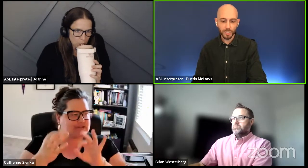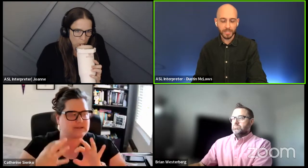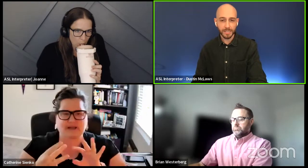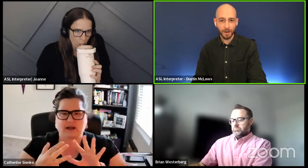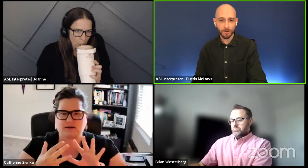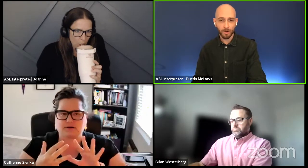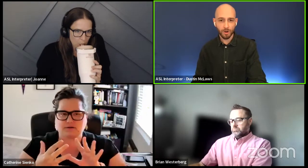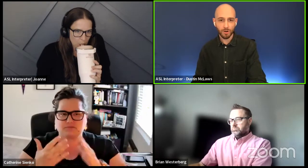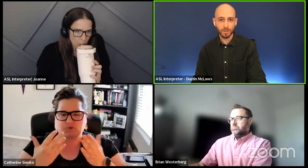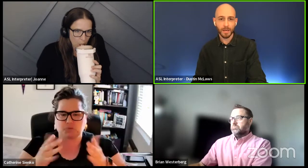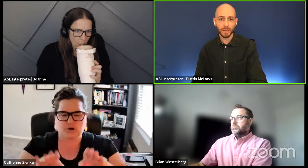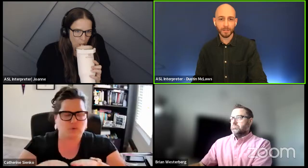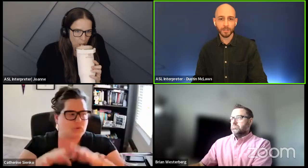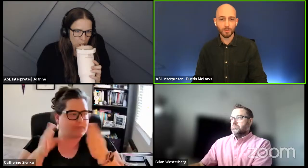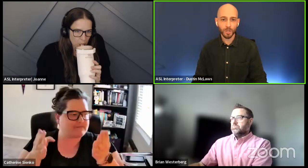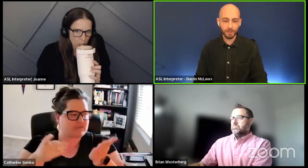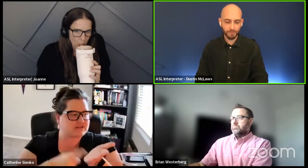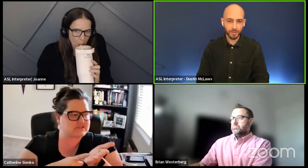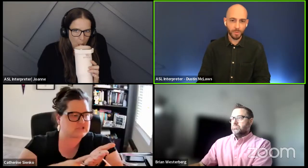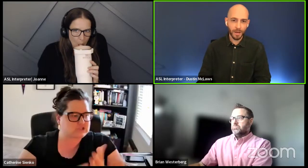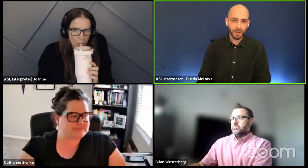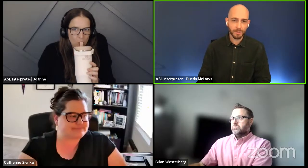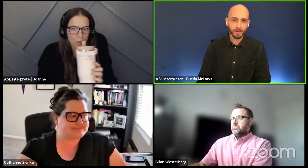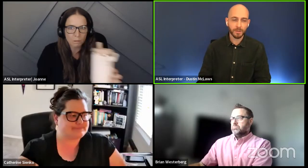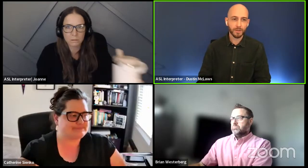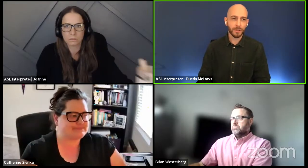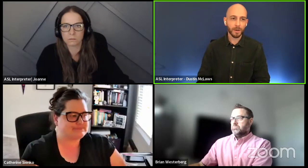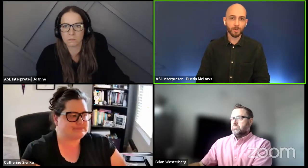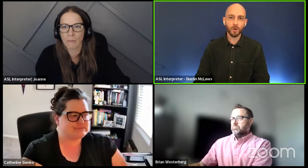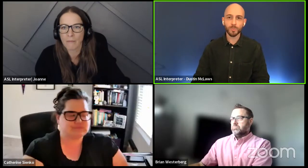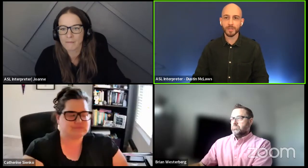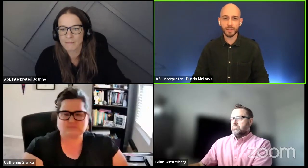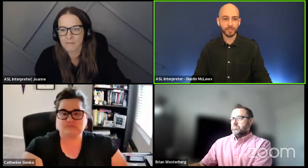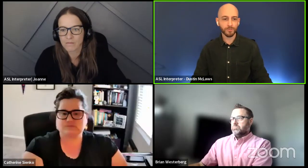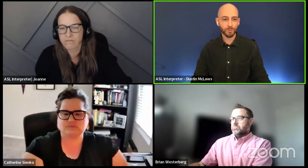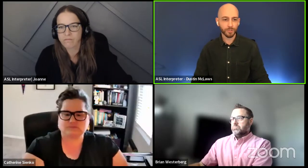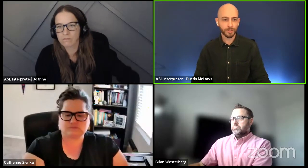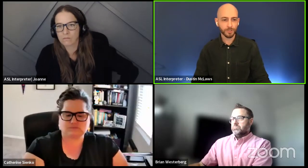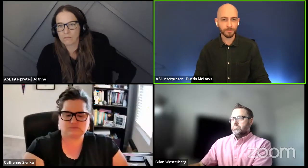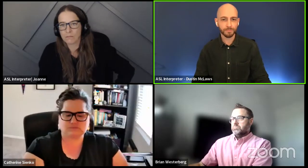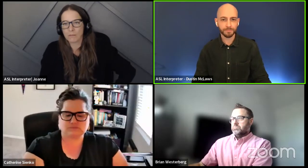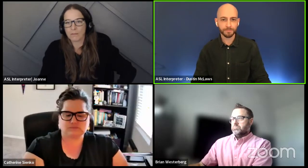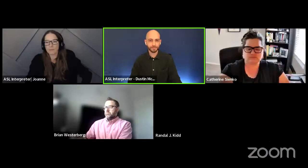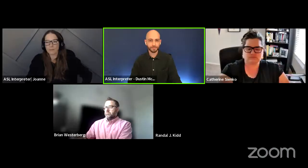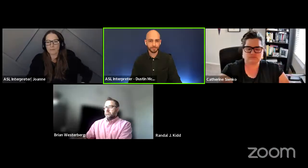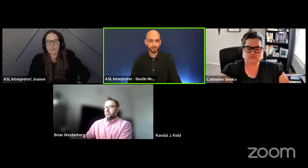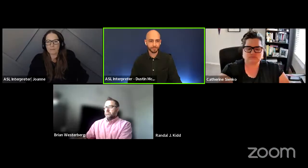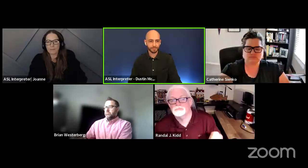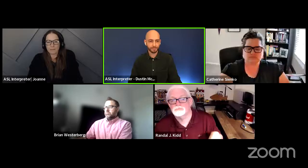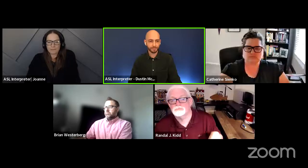is community town hall and community feedback. I will open things for discussion.